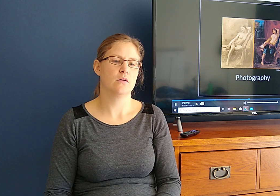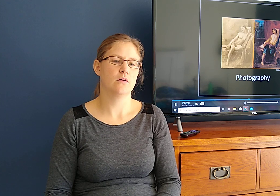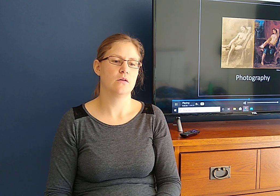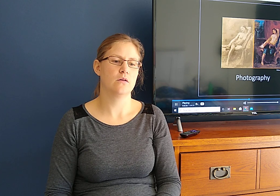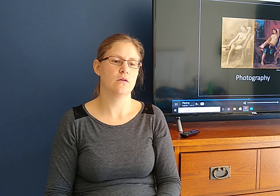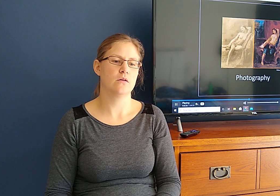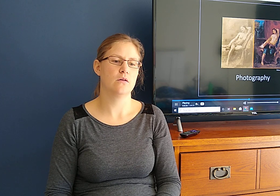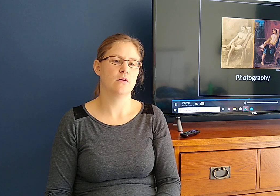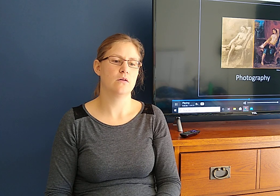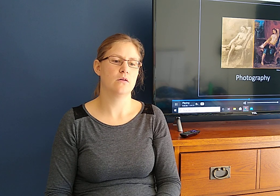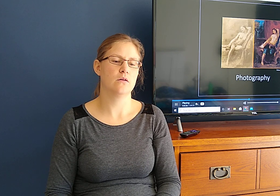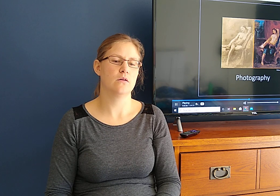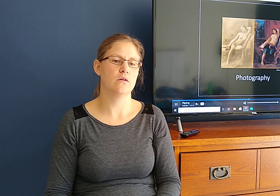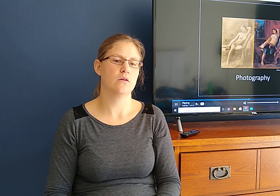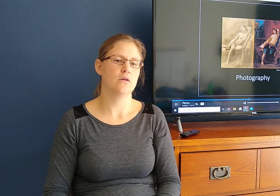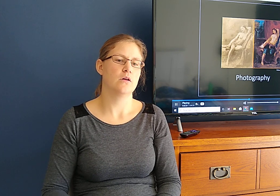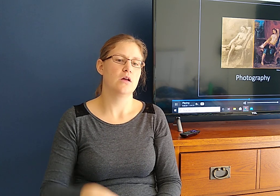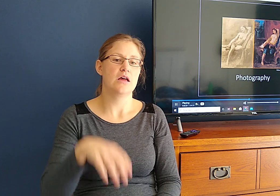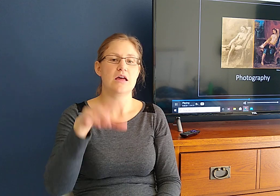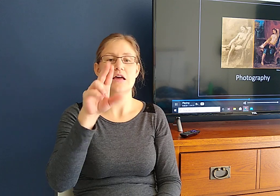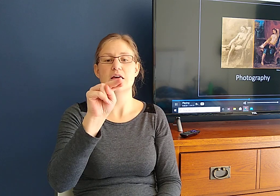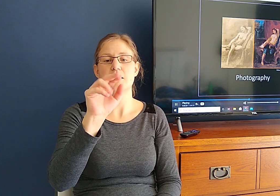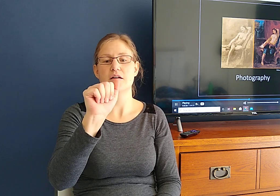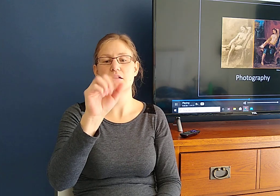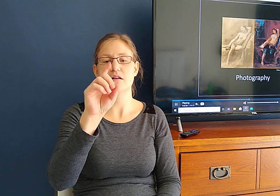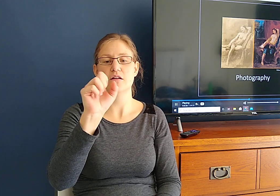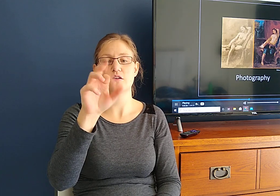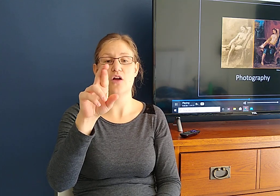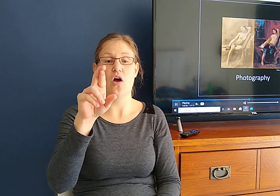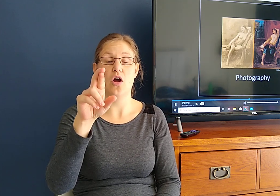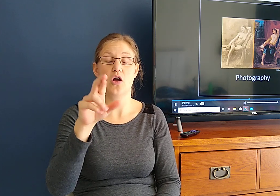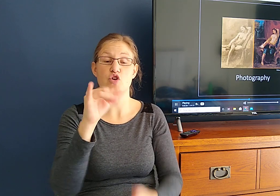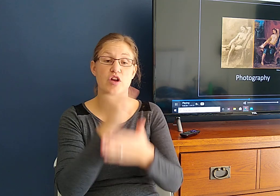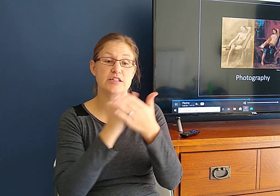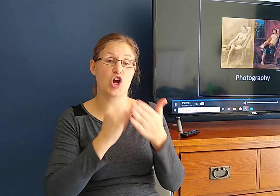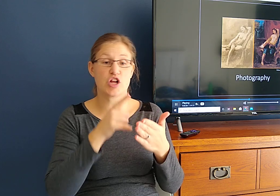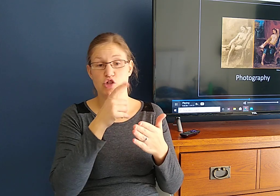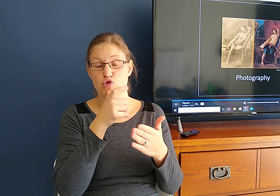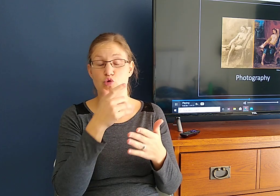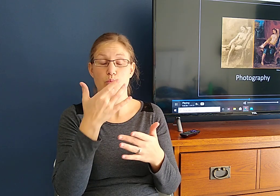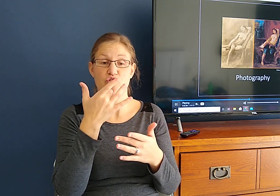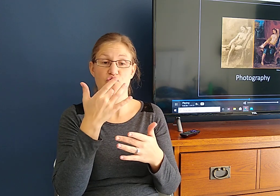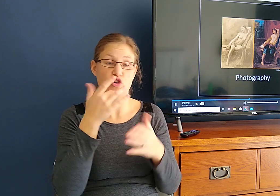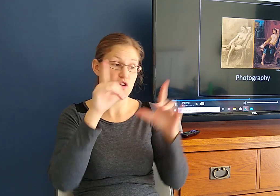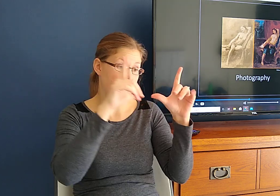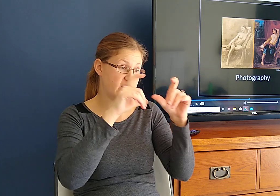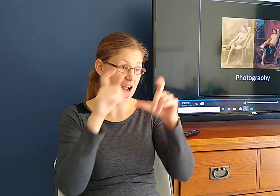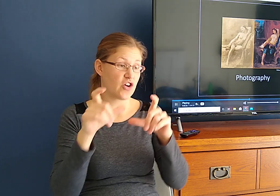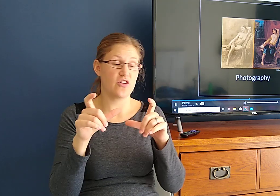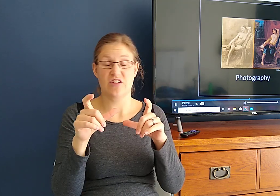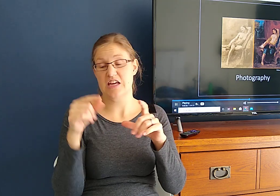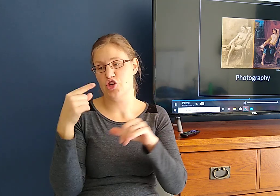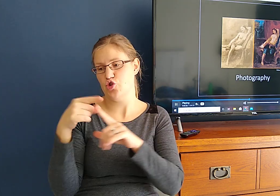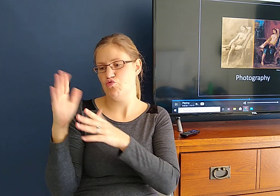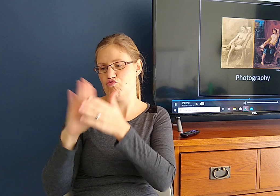was an artist who came to prefer photography to drawing or printmaking, and he gained his fame as